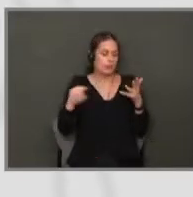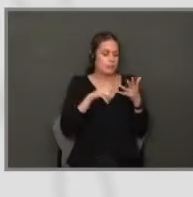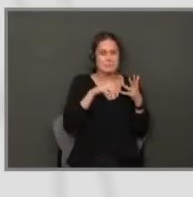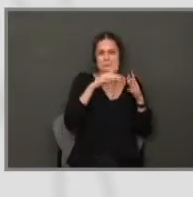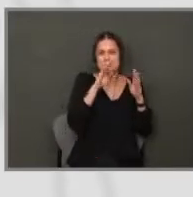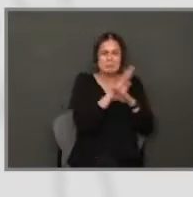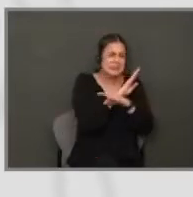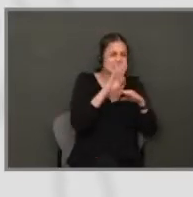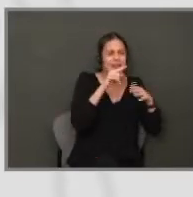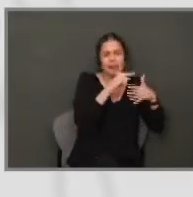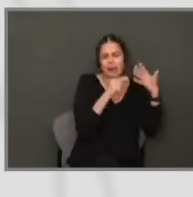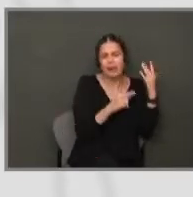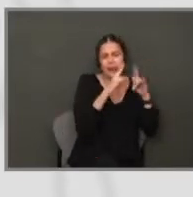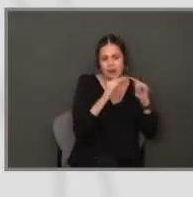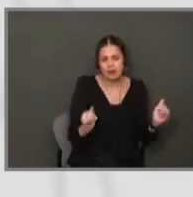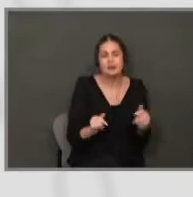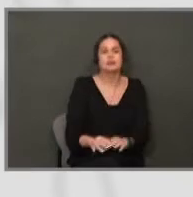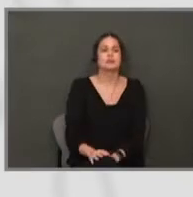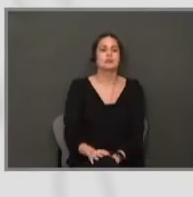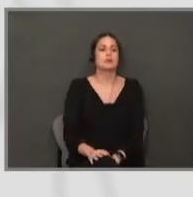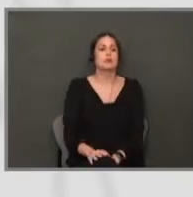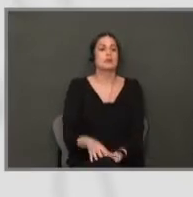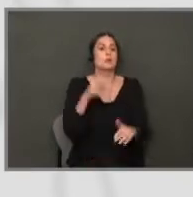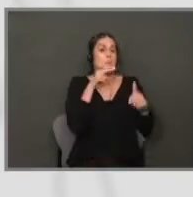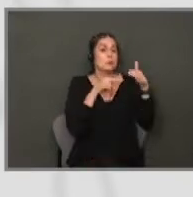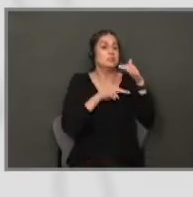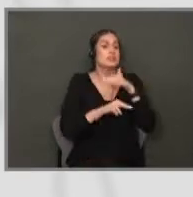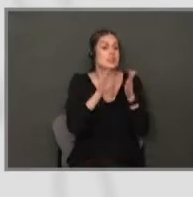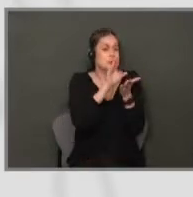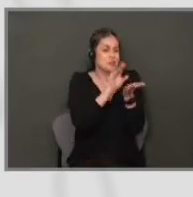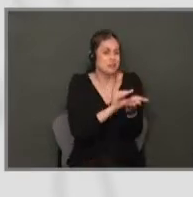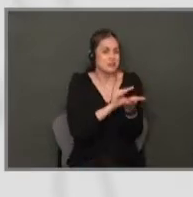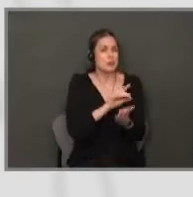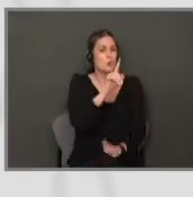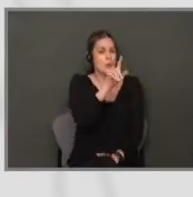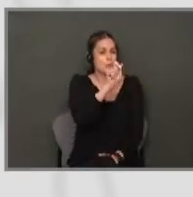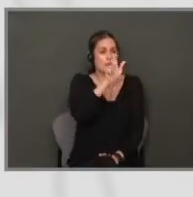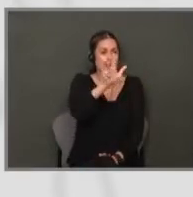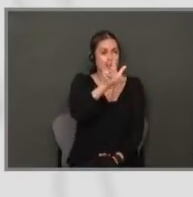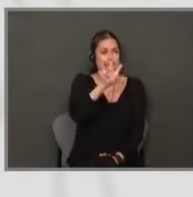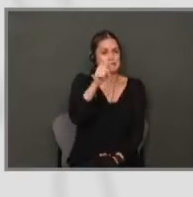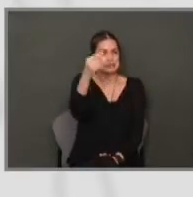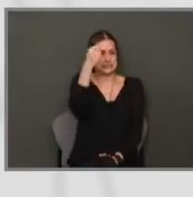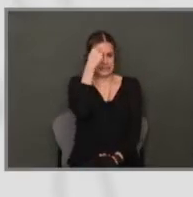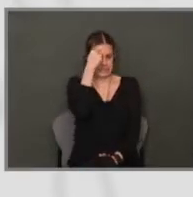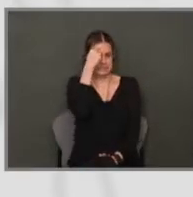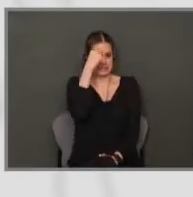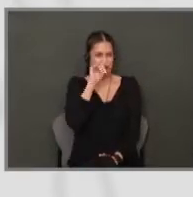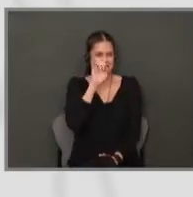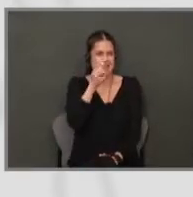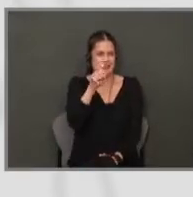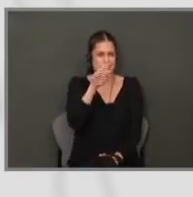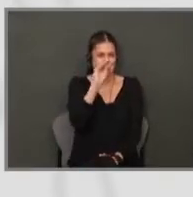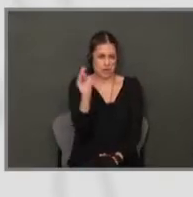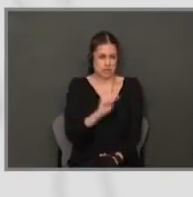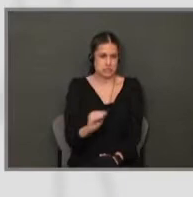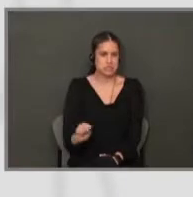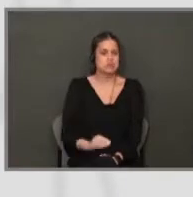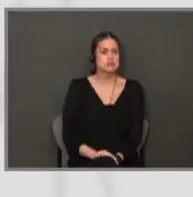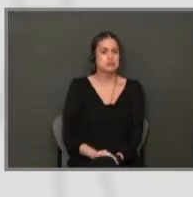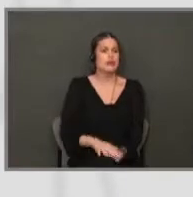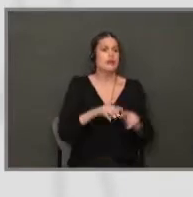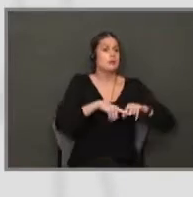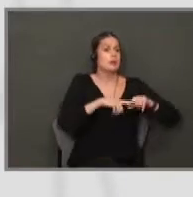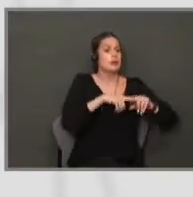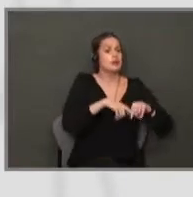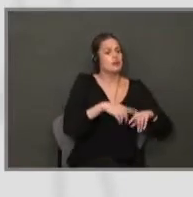We were projecting at the time that reduction would be about 1.3 cents on the tax rate. And then given the